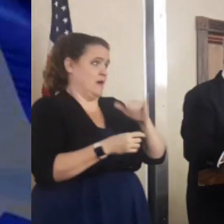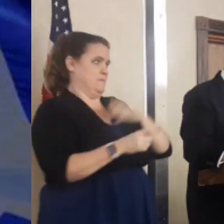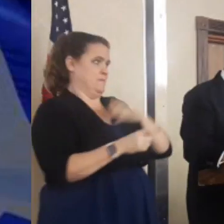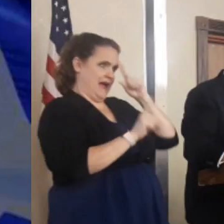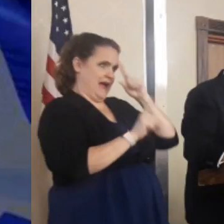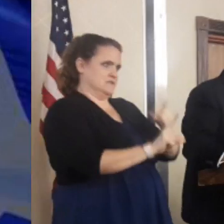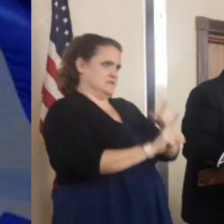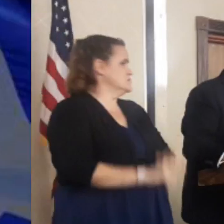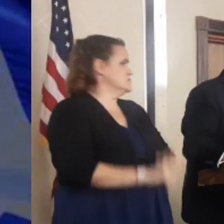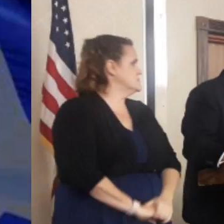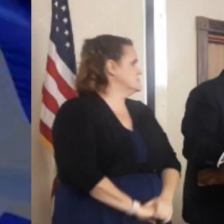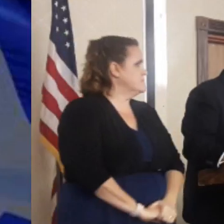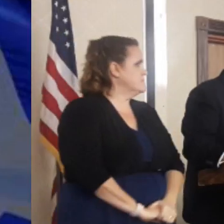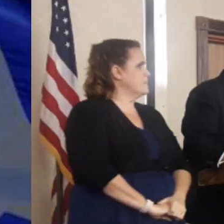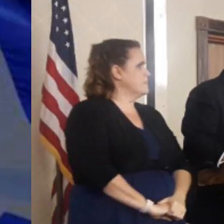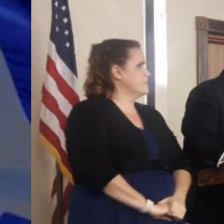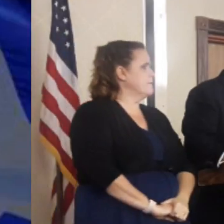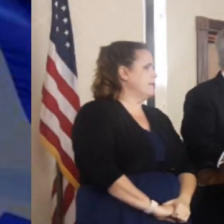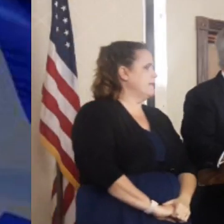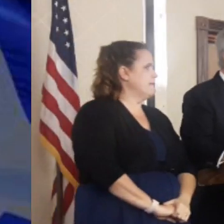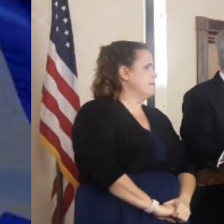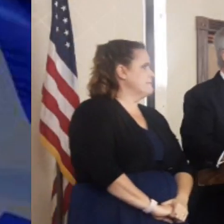So, yeah,